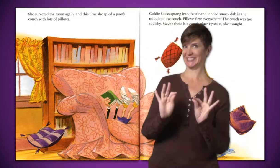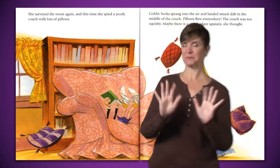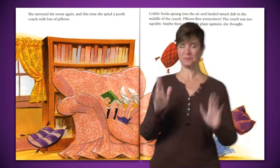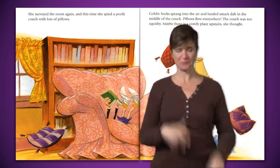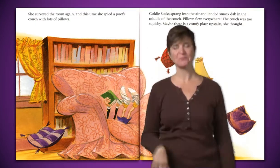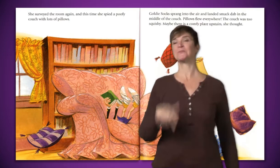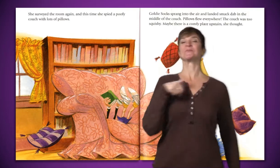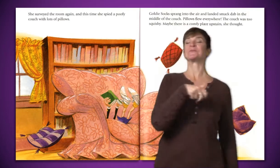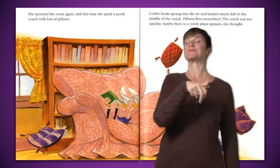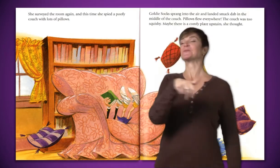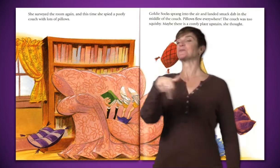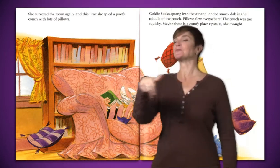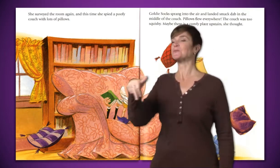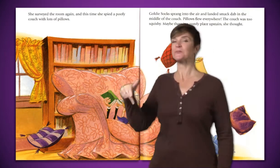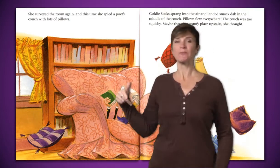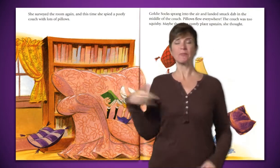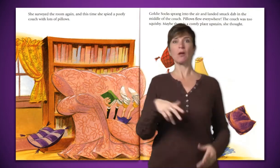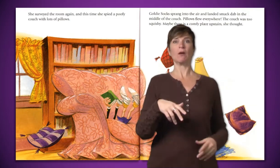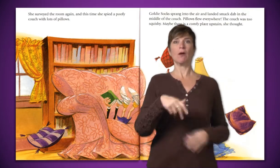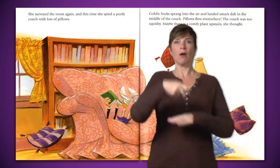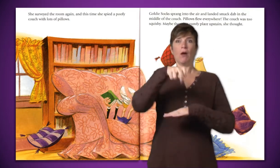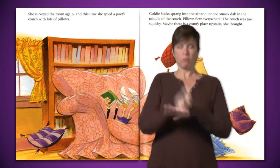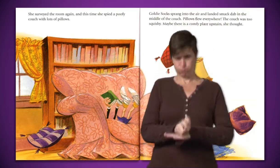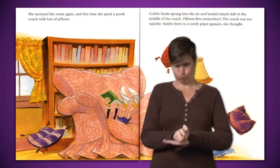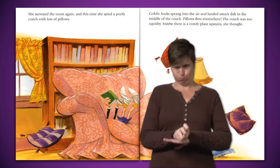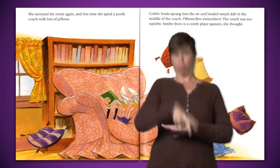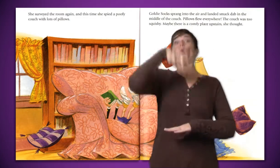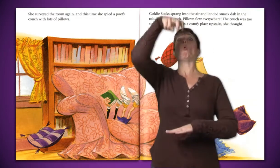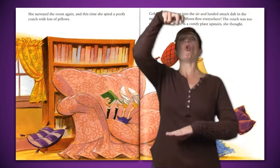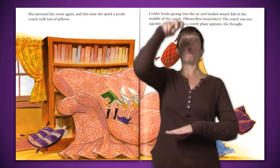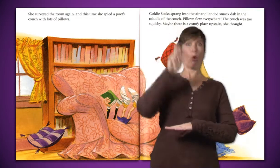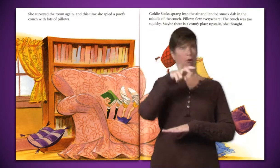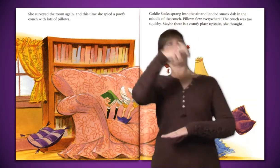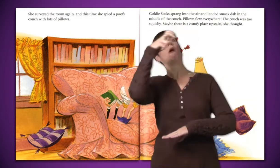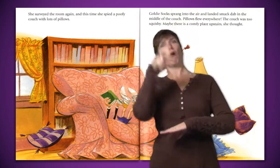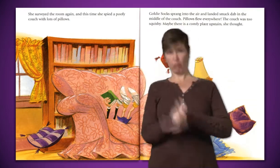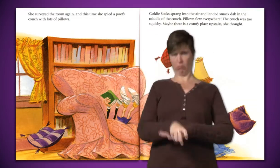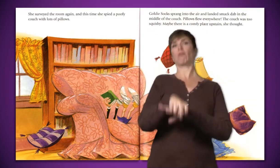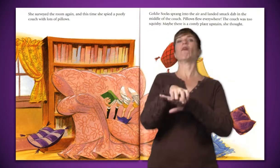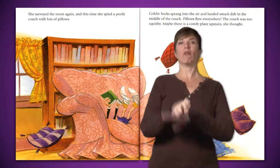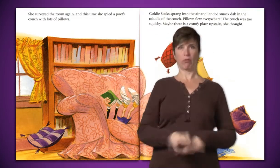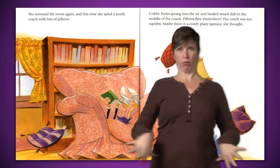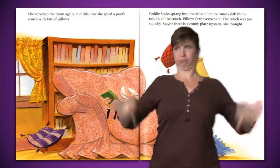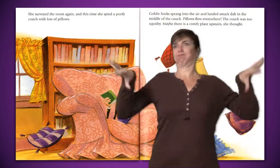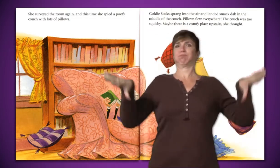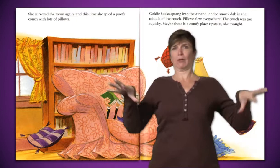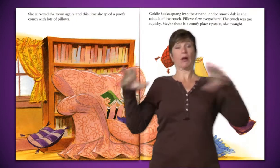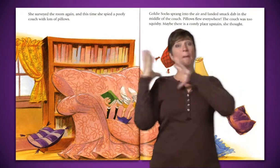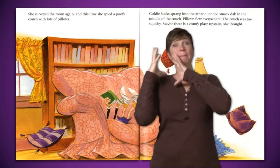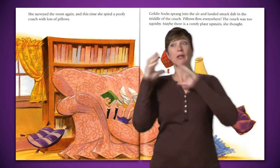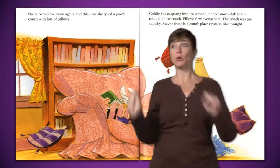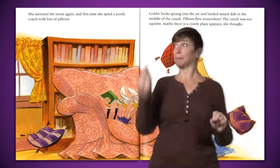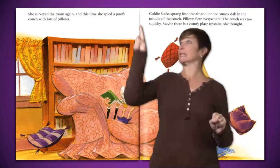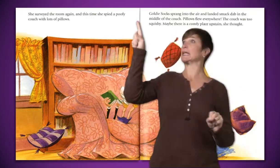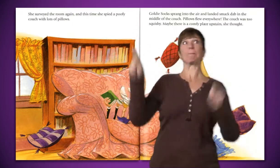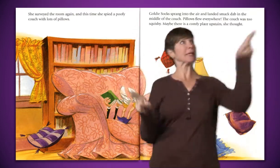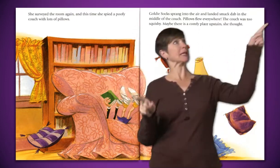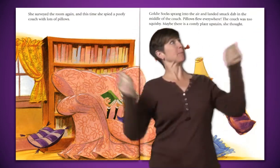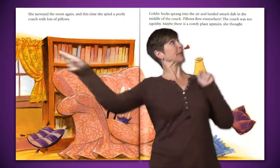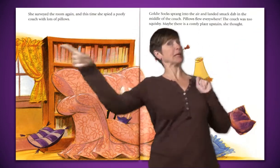with lots of pillows. Goldie Socks sprang into the air and landed smack